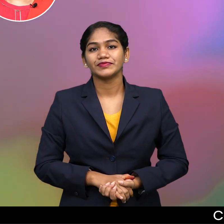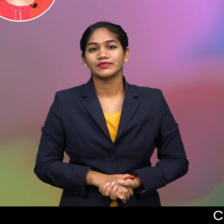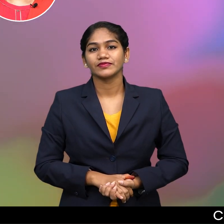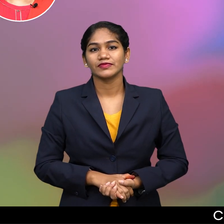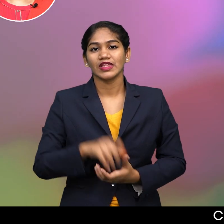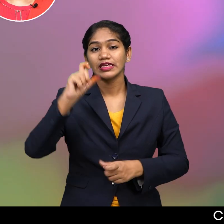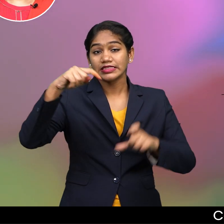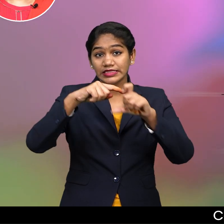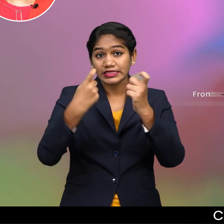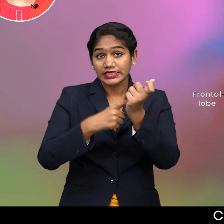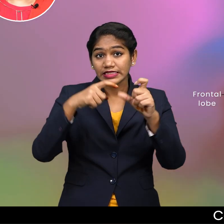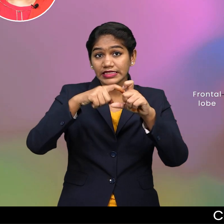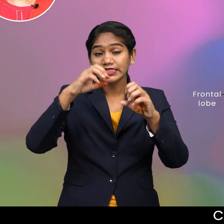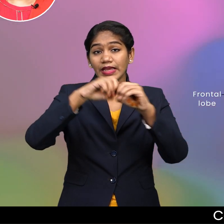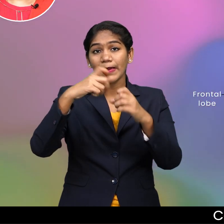Cerebrum.